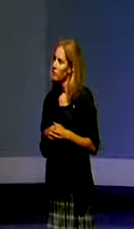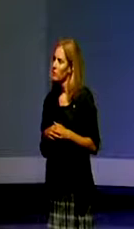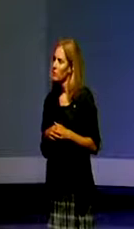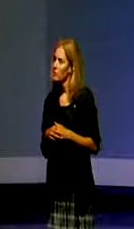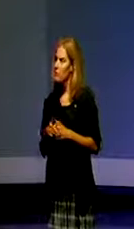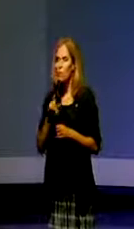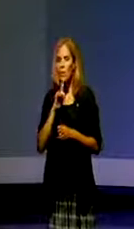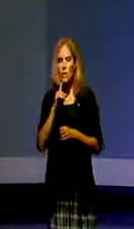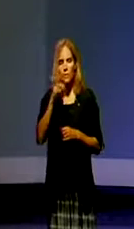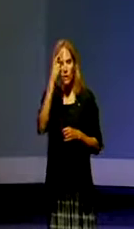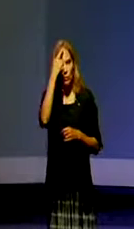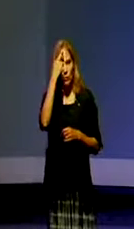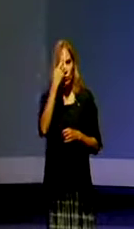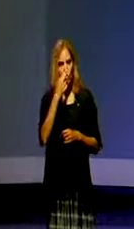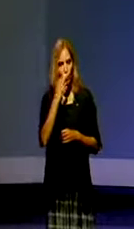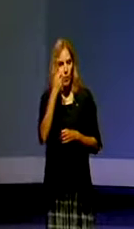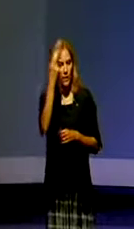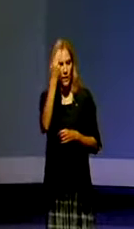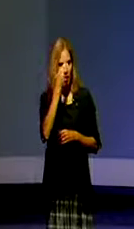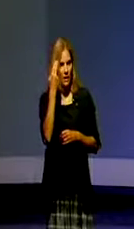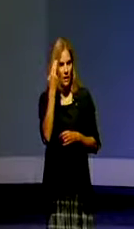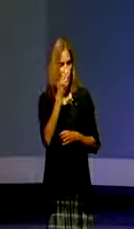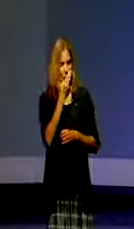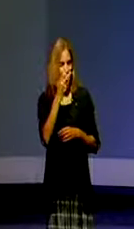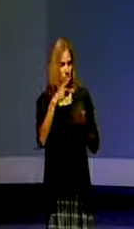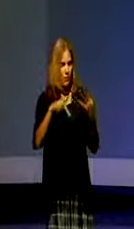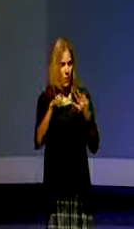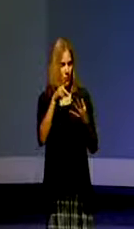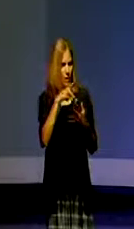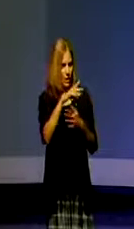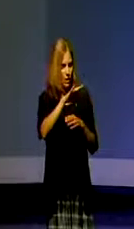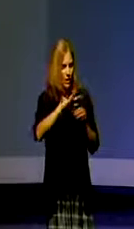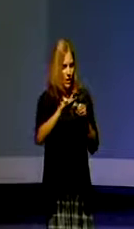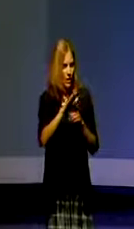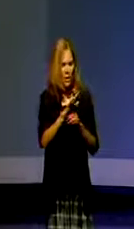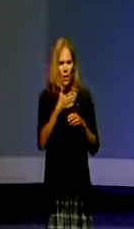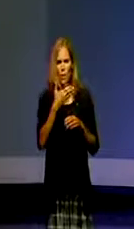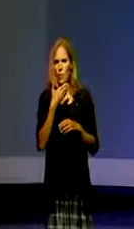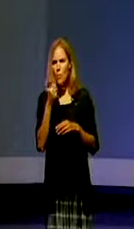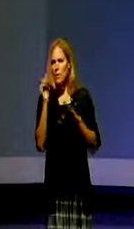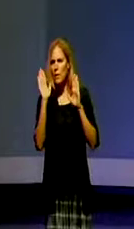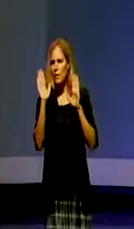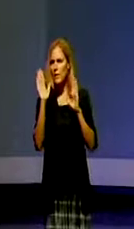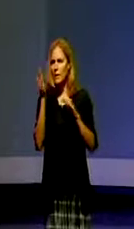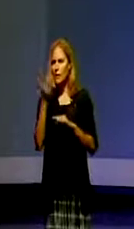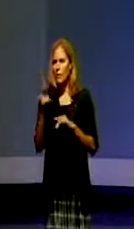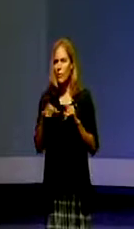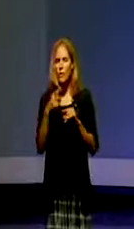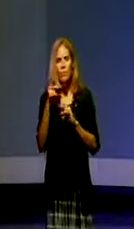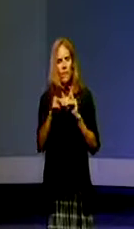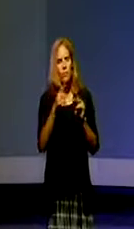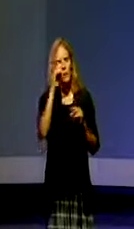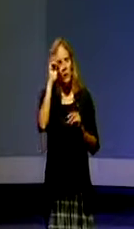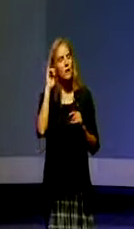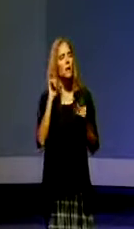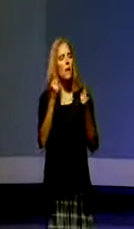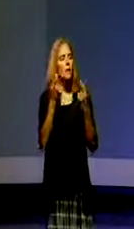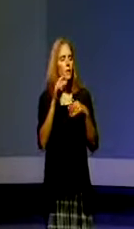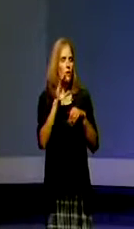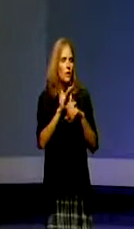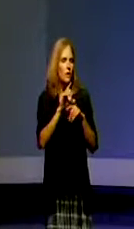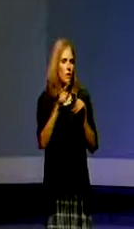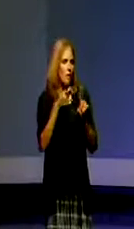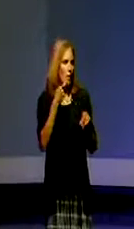Roman Catholic population in the area. And it's the most amazing thing when people will come to the church out of like